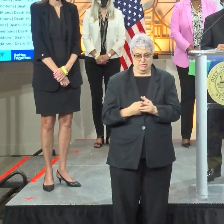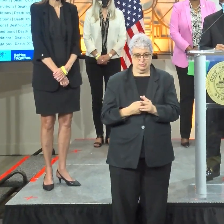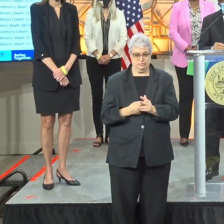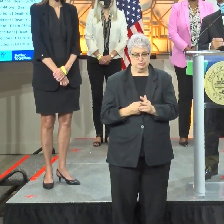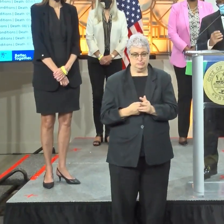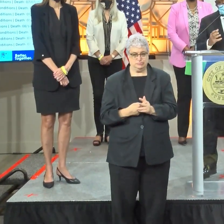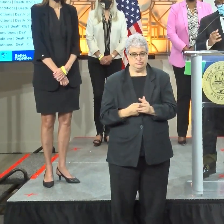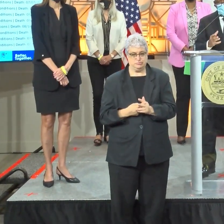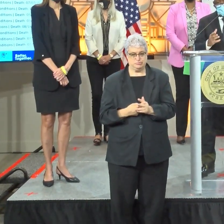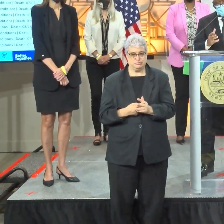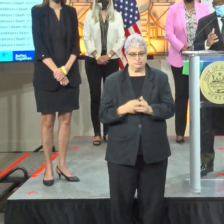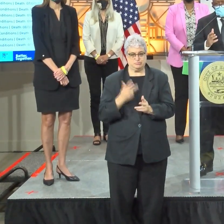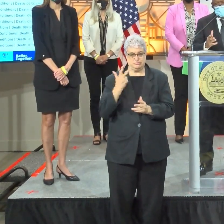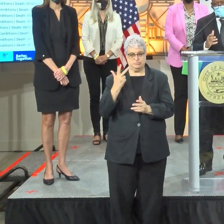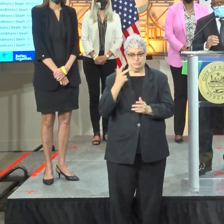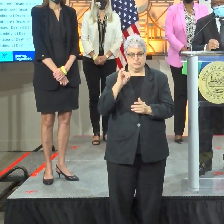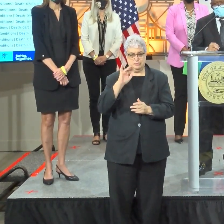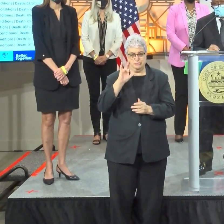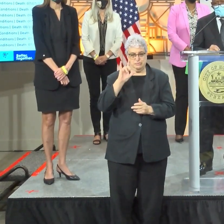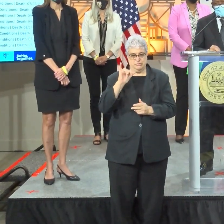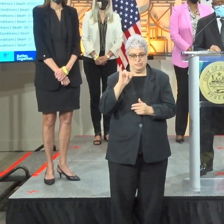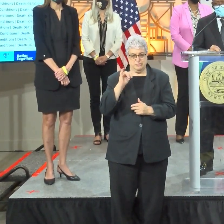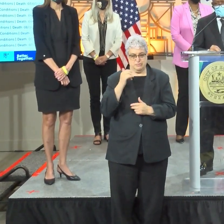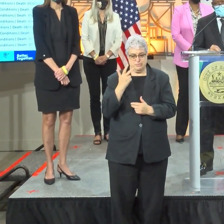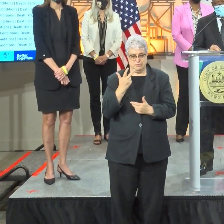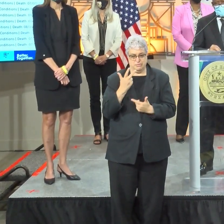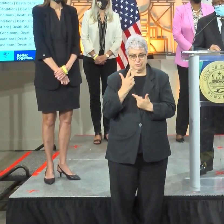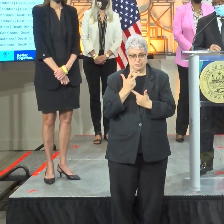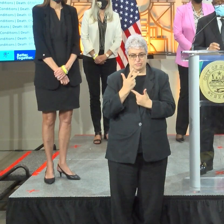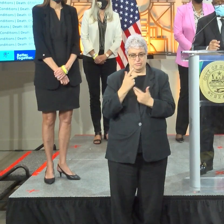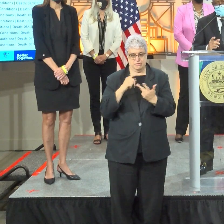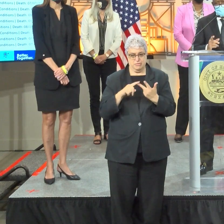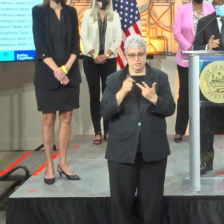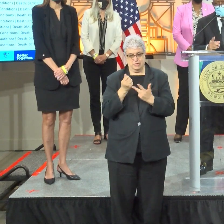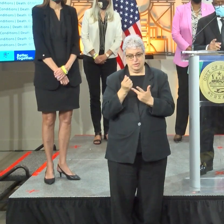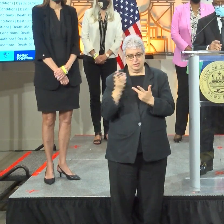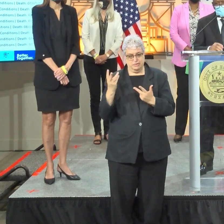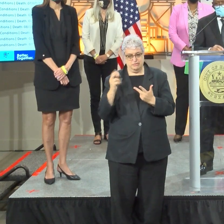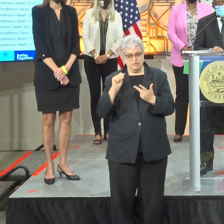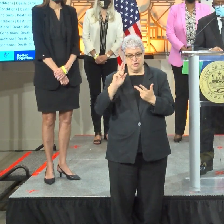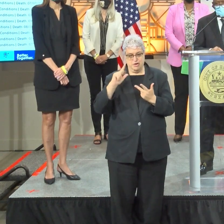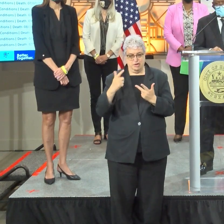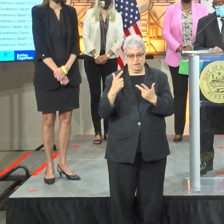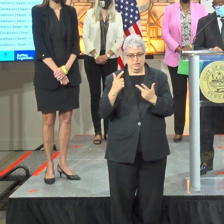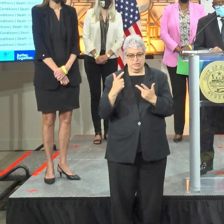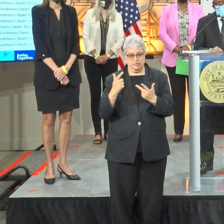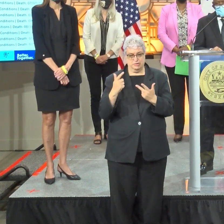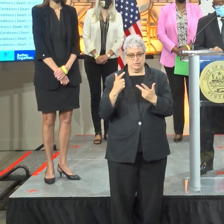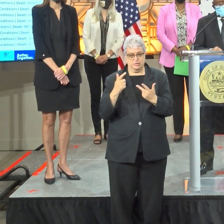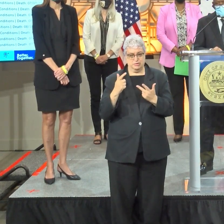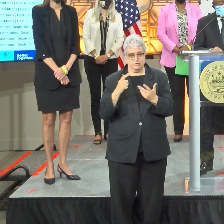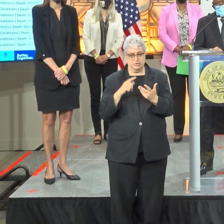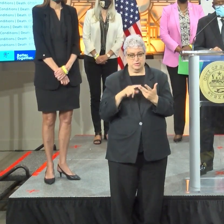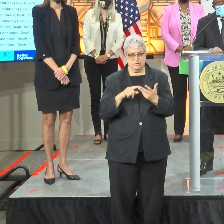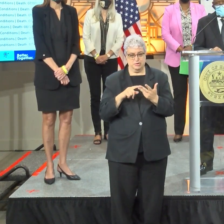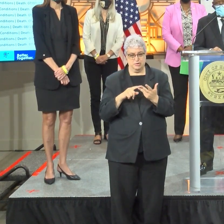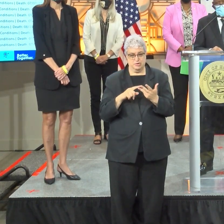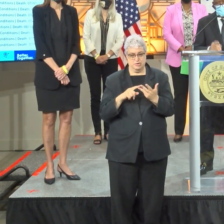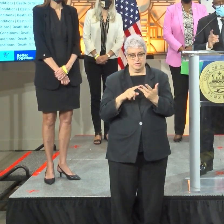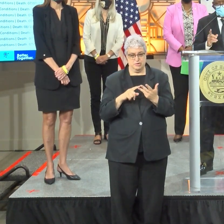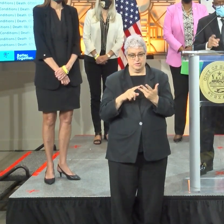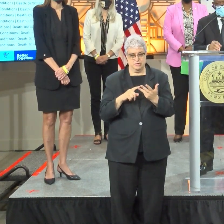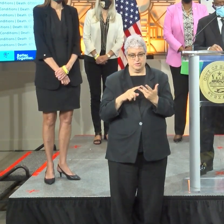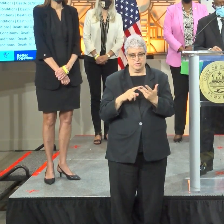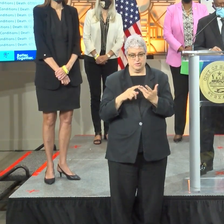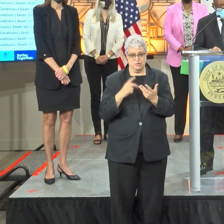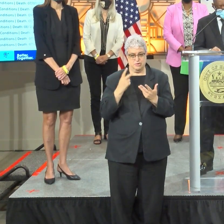There are 3 that are in July, and then you have several in August, and I believe there is